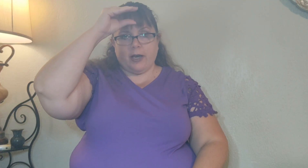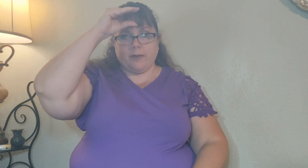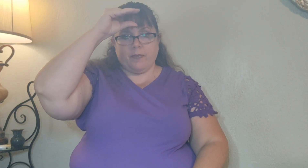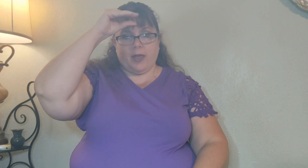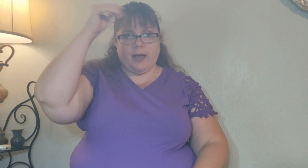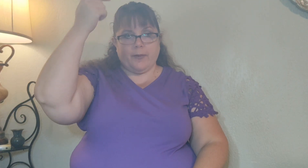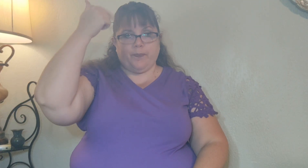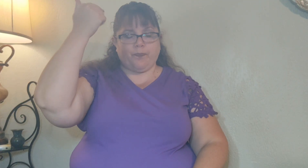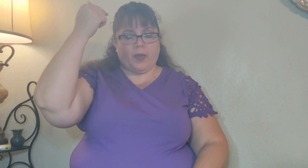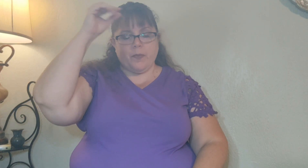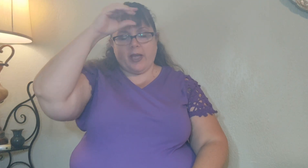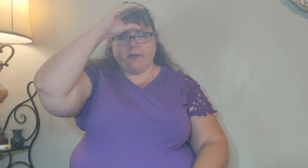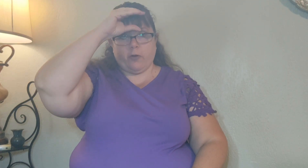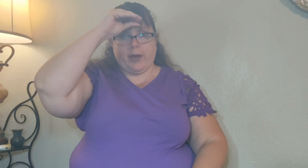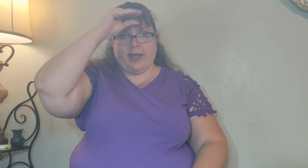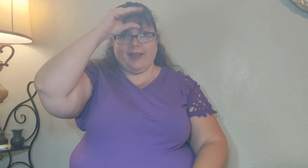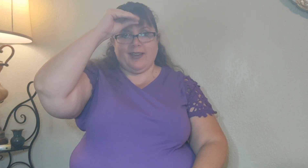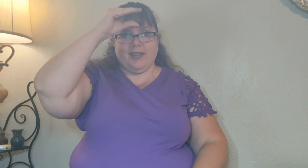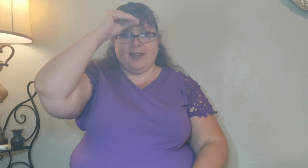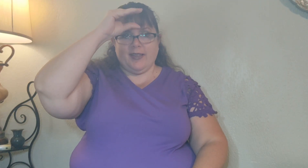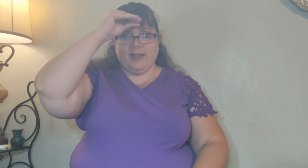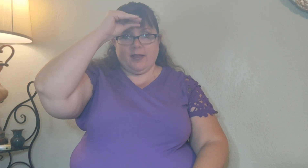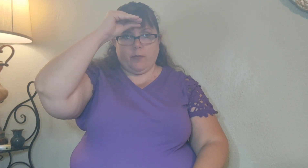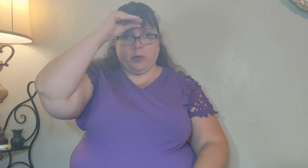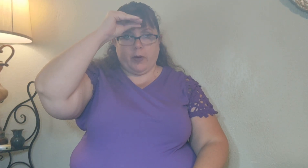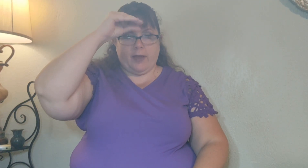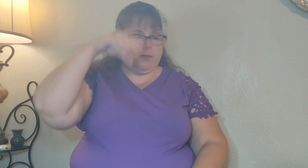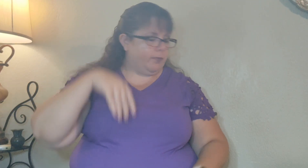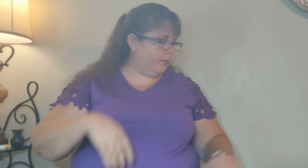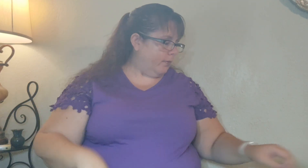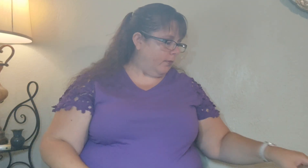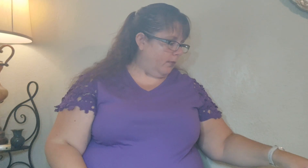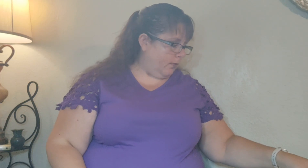top by your forehead. Boy.